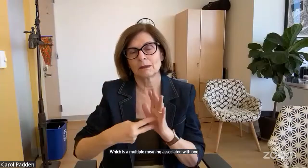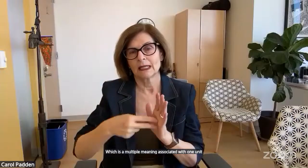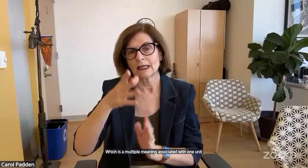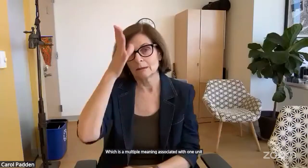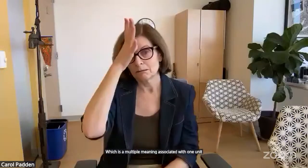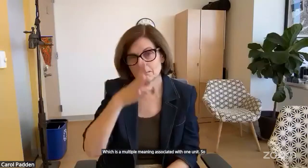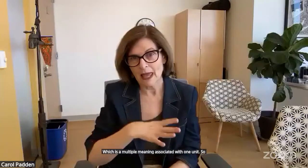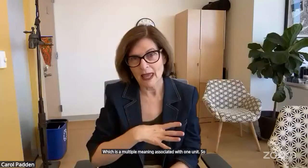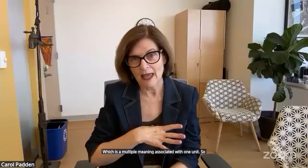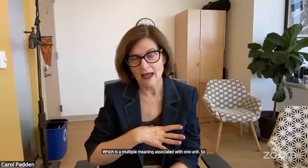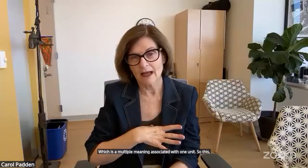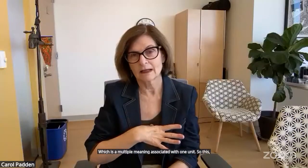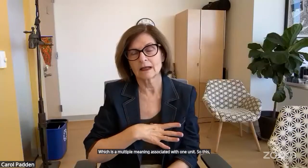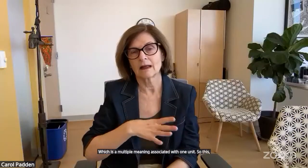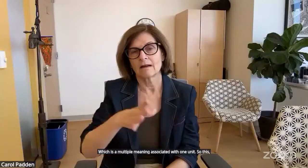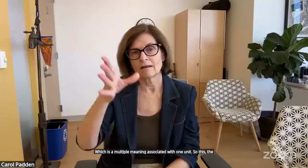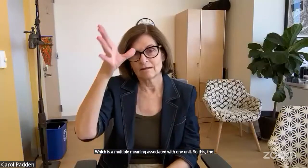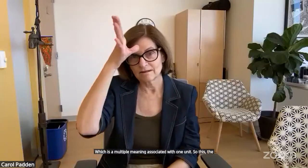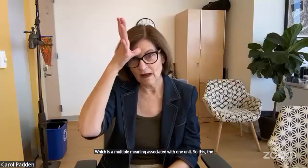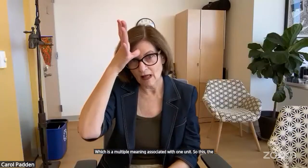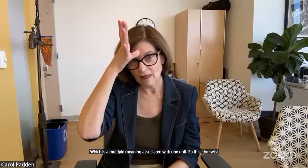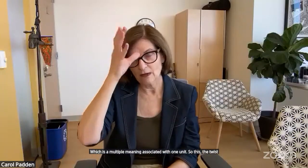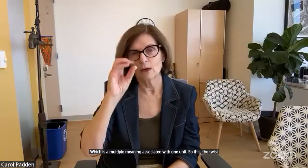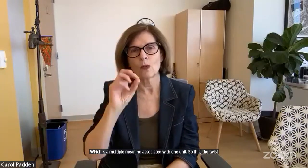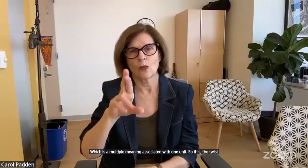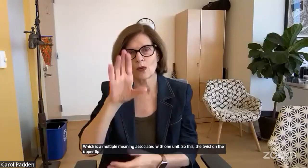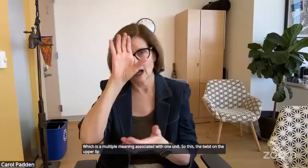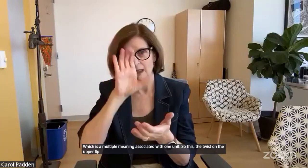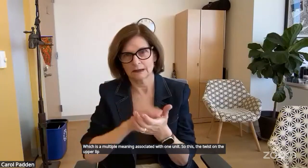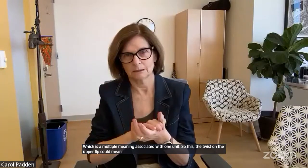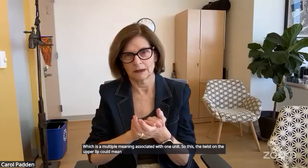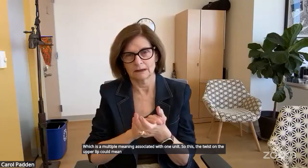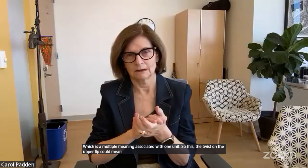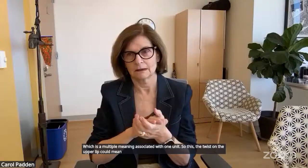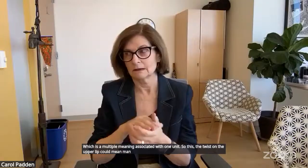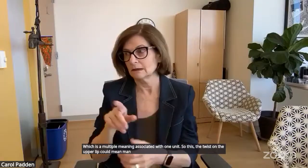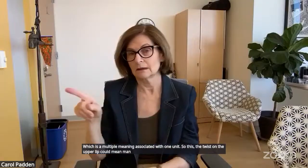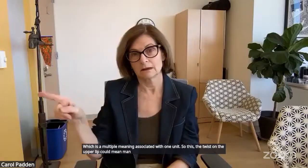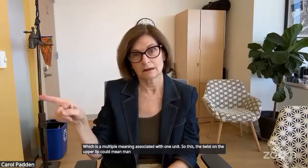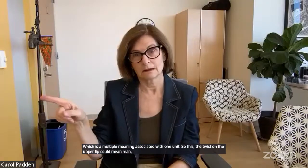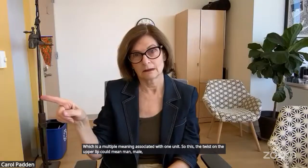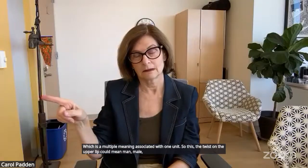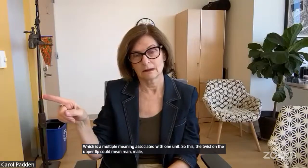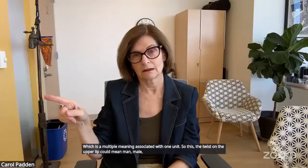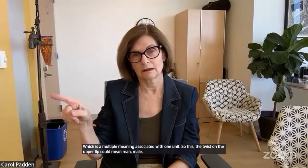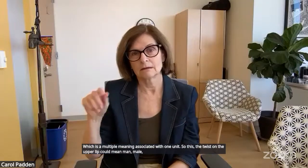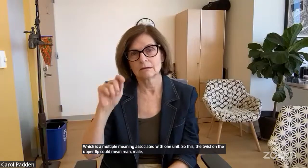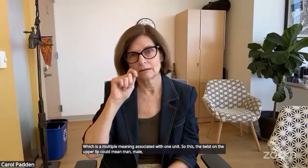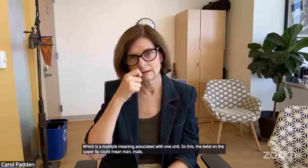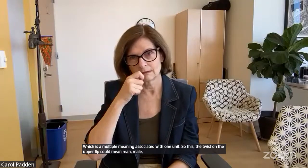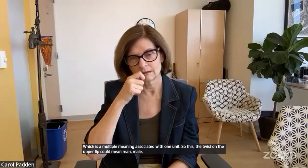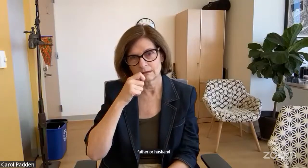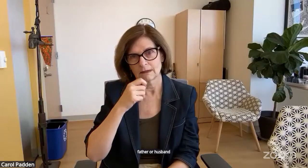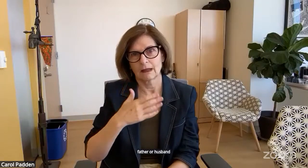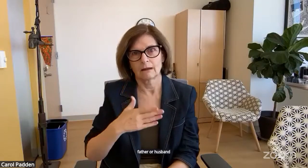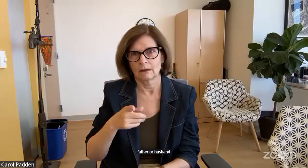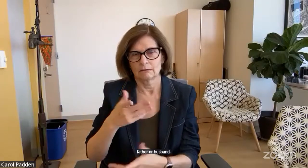So the twist on the upper lip could mean man, male, father, or husband.